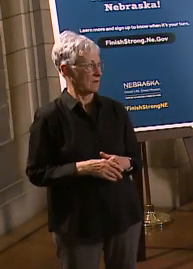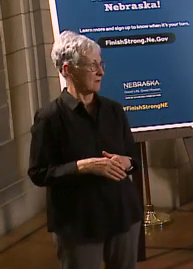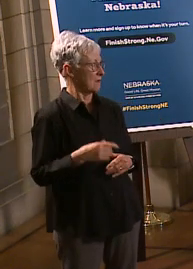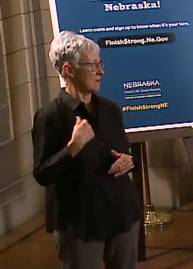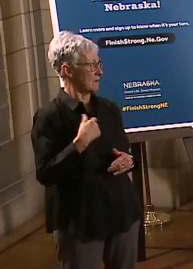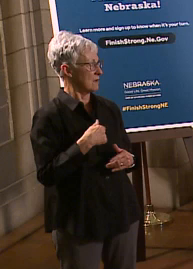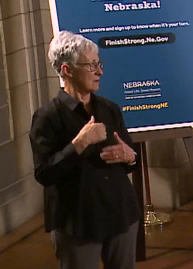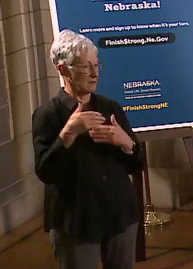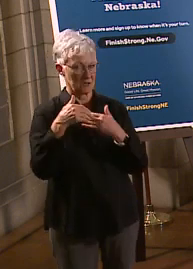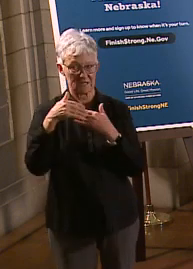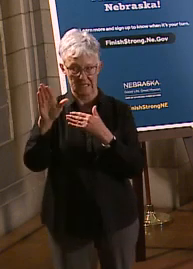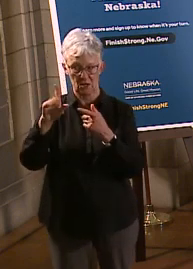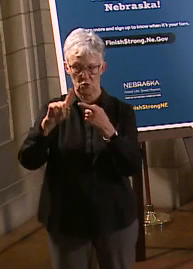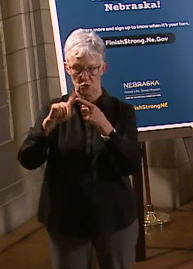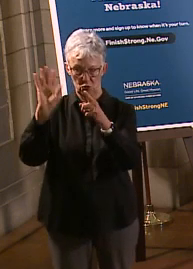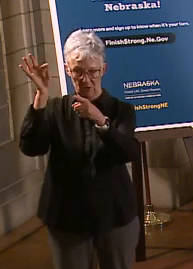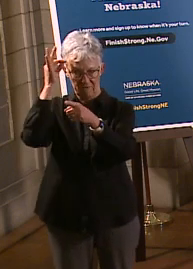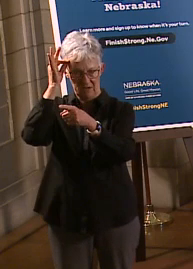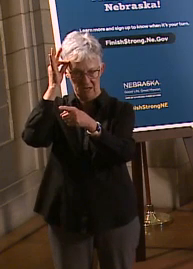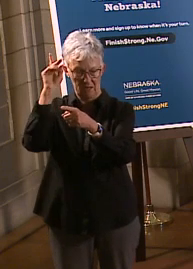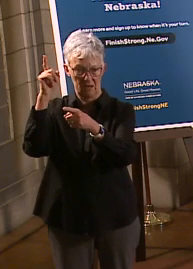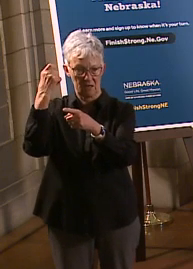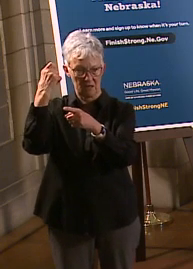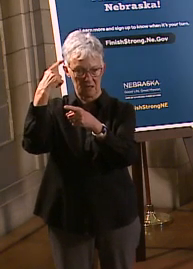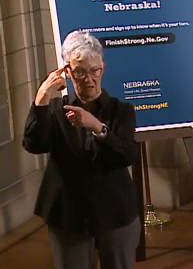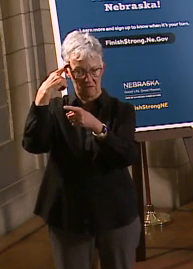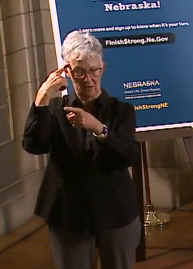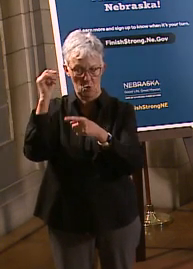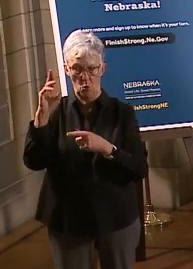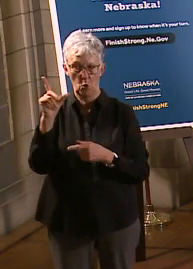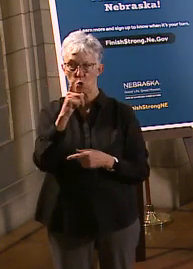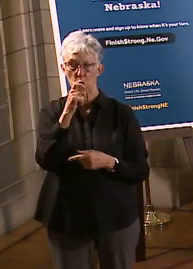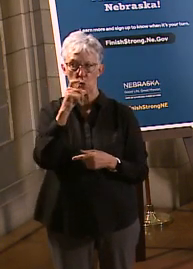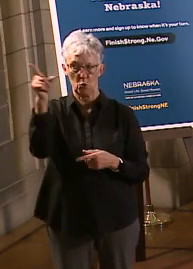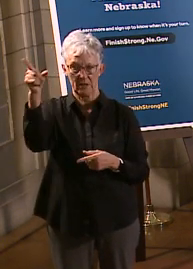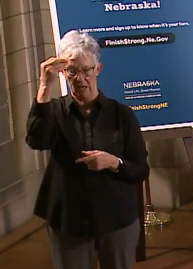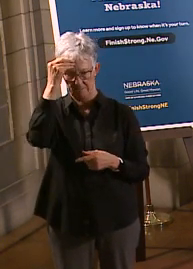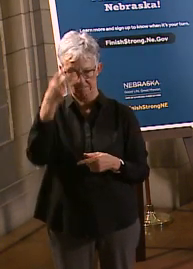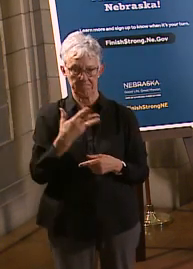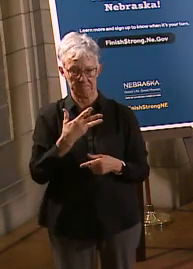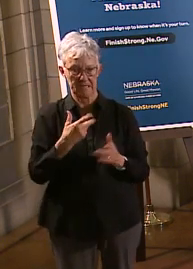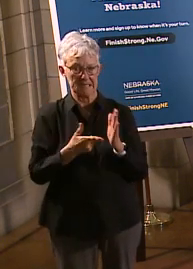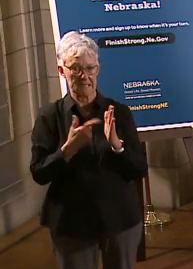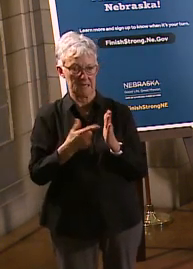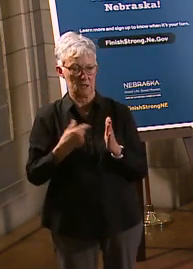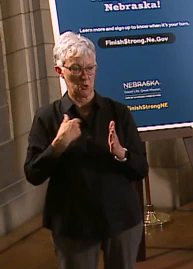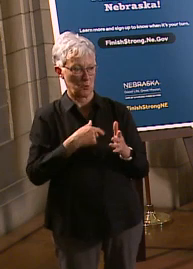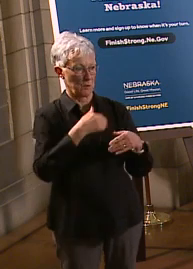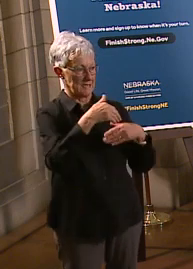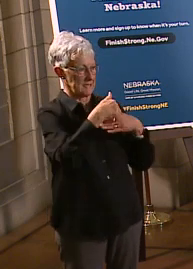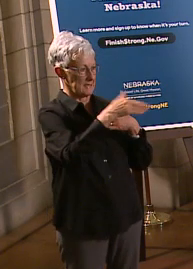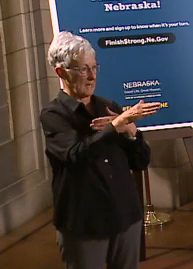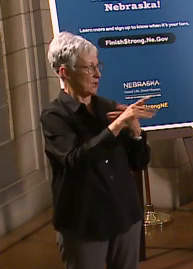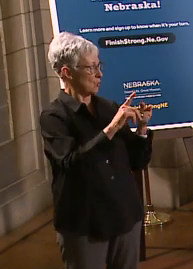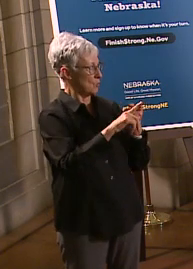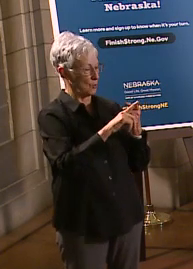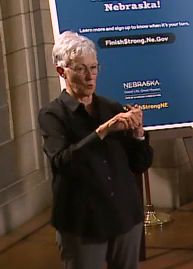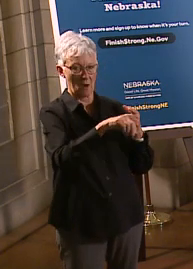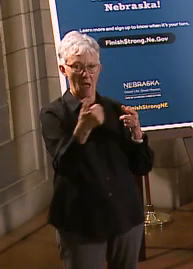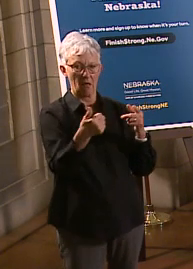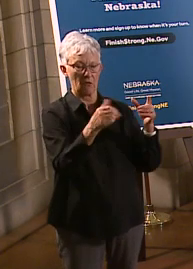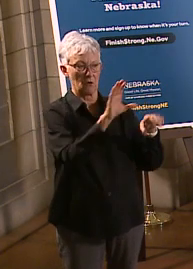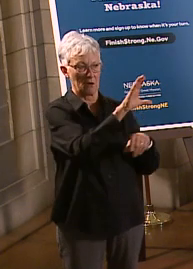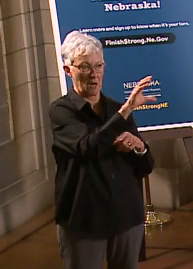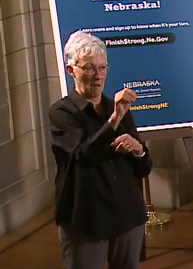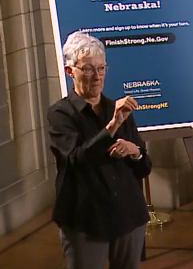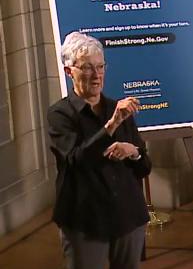federal government and whoever they allocate us to send them to. Sometimes they go to packagers who are putting them in kits along with the vaccines